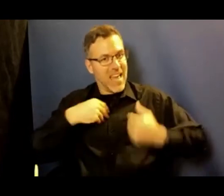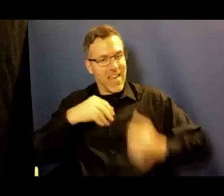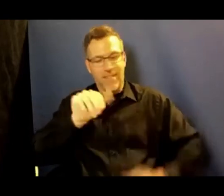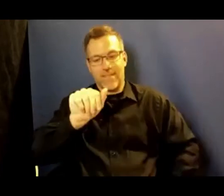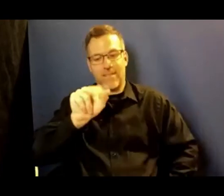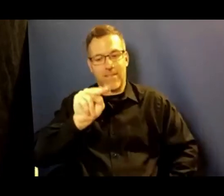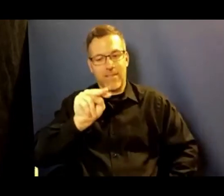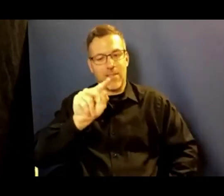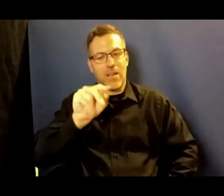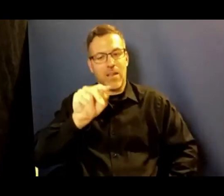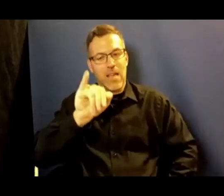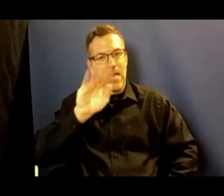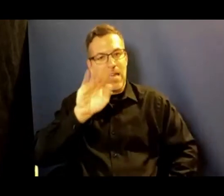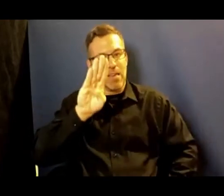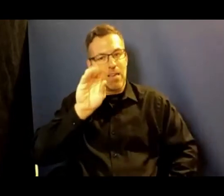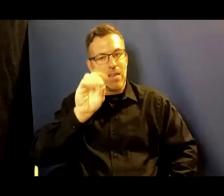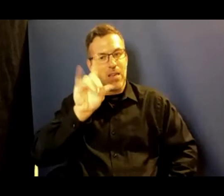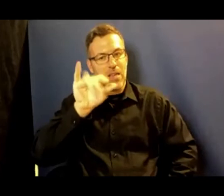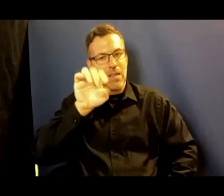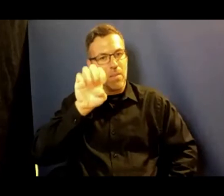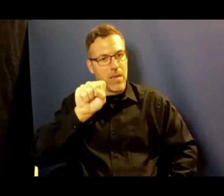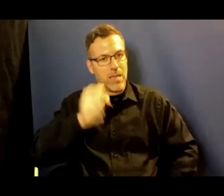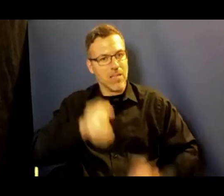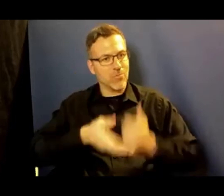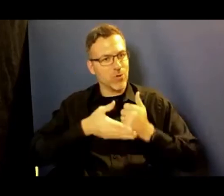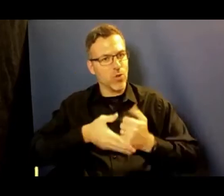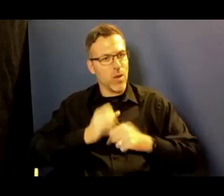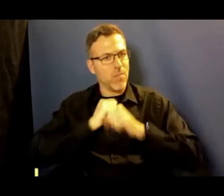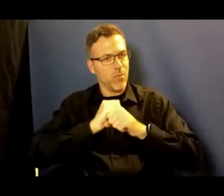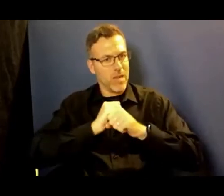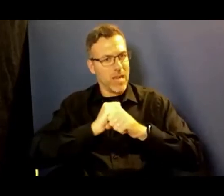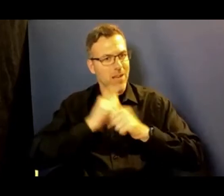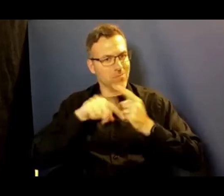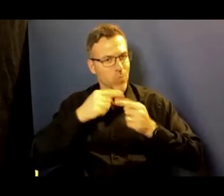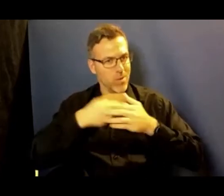your antibodies to COVID to help protect them.